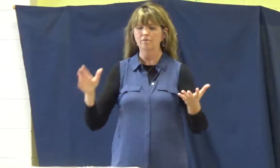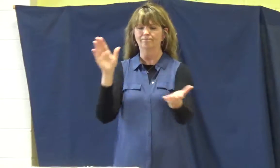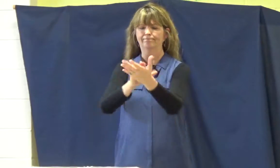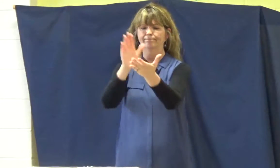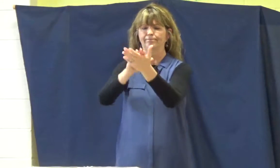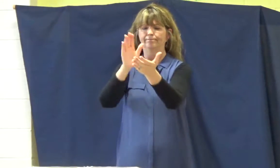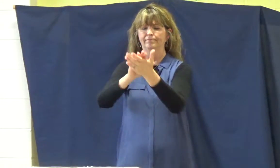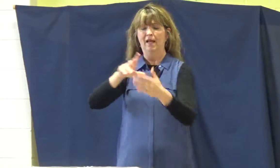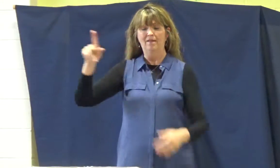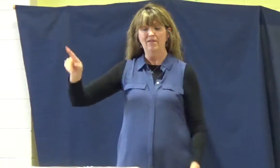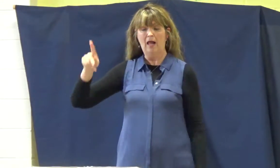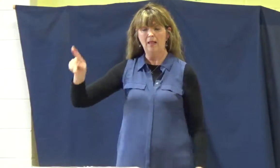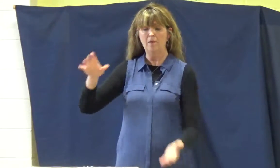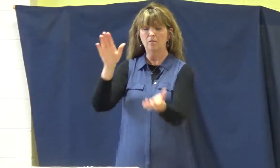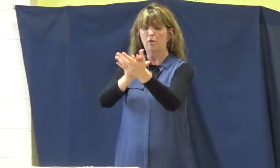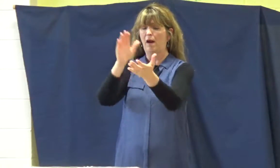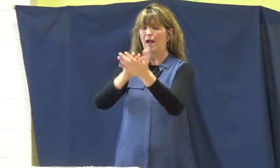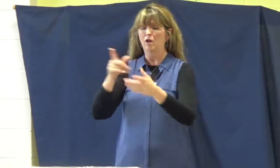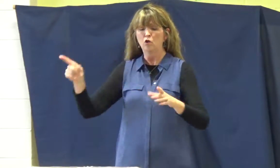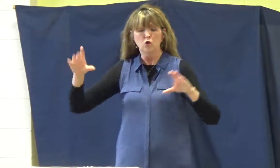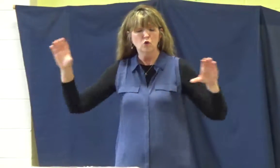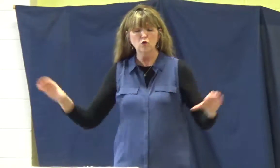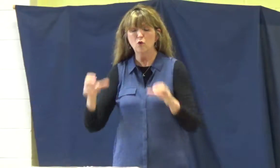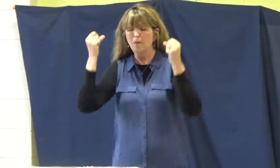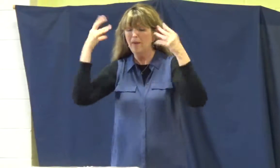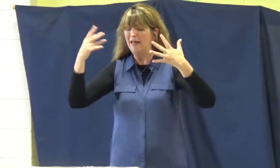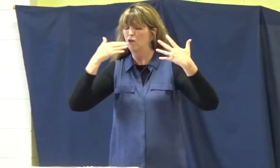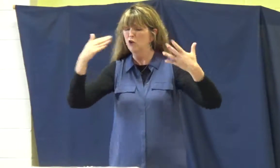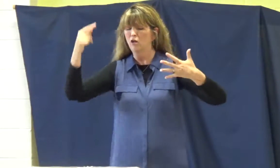Paul begins his letter by praising Philemon.